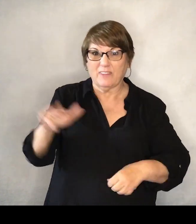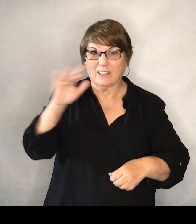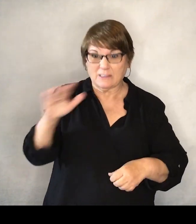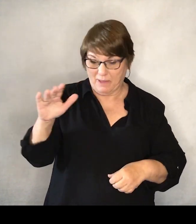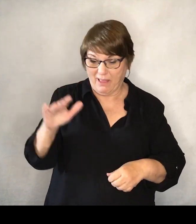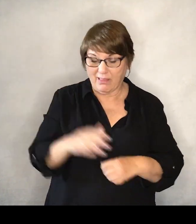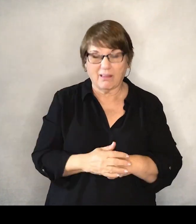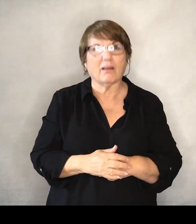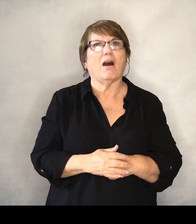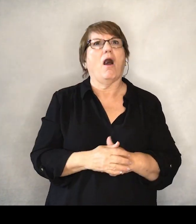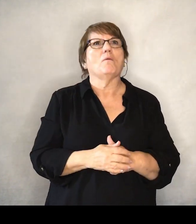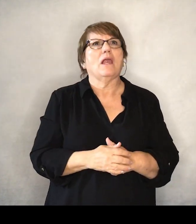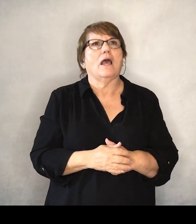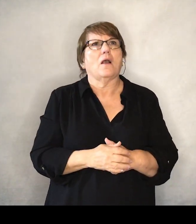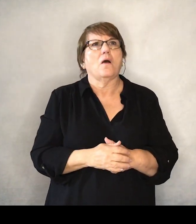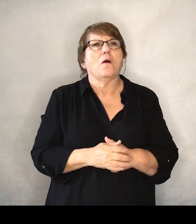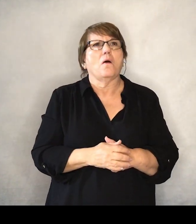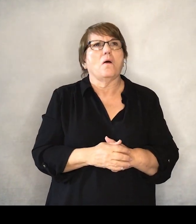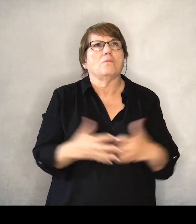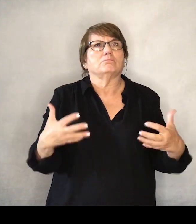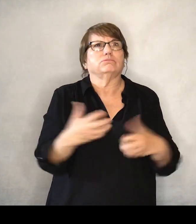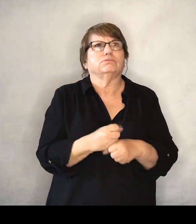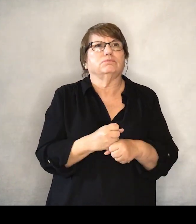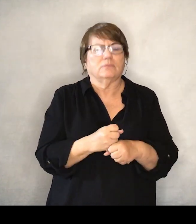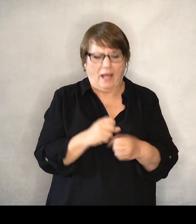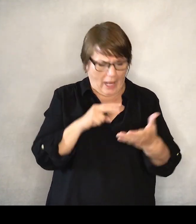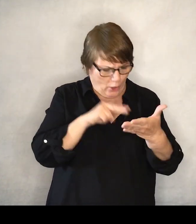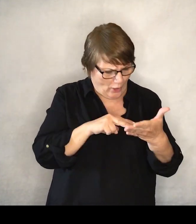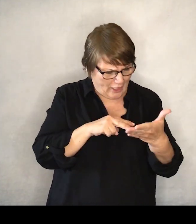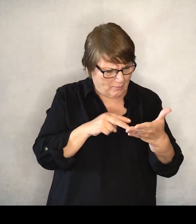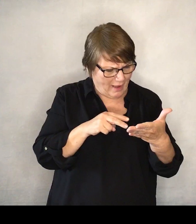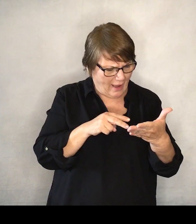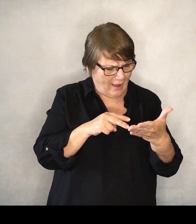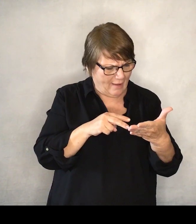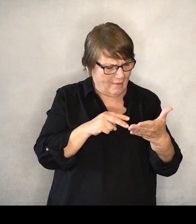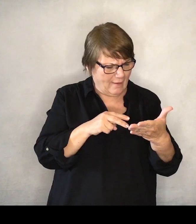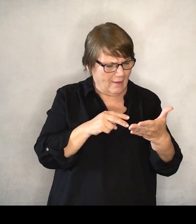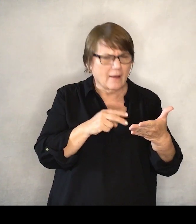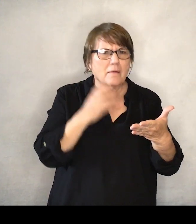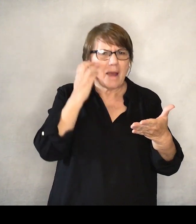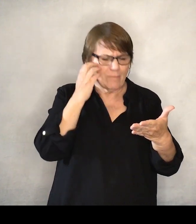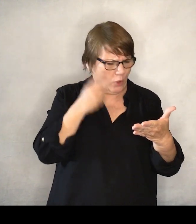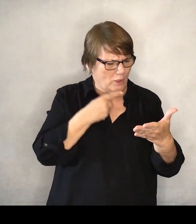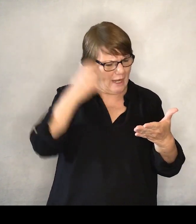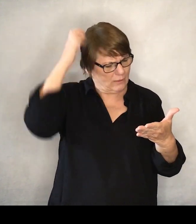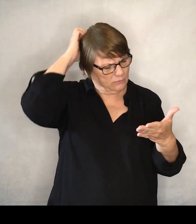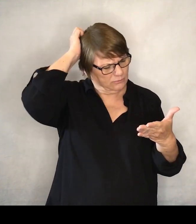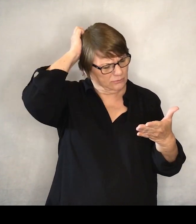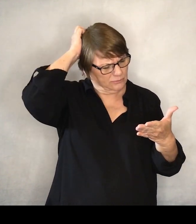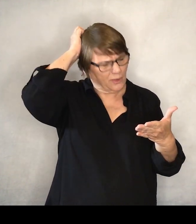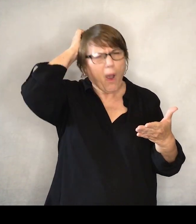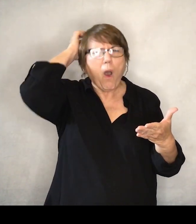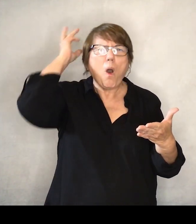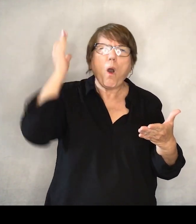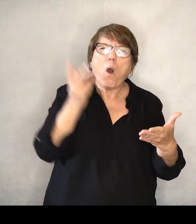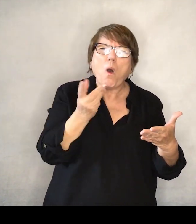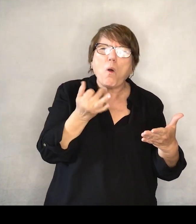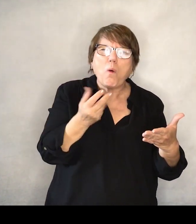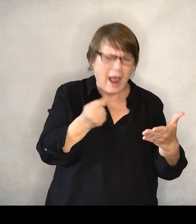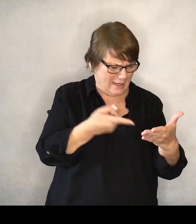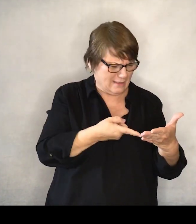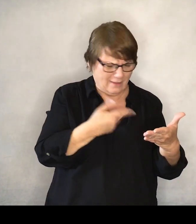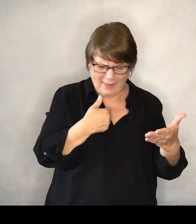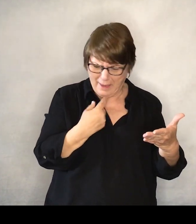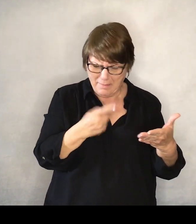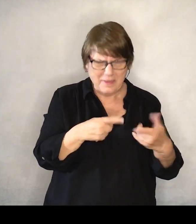And I sit there sometimes and I stare at my phone and I scratch my head and I'm like, what?